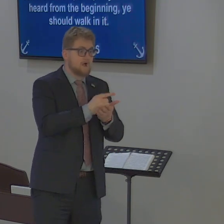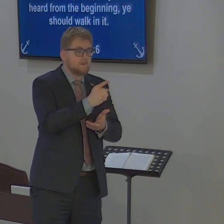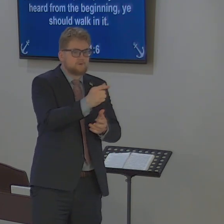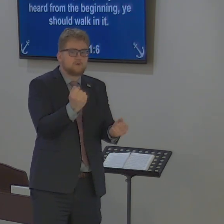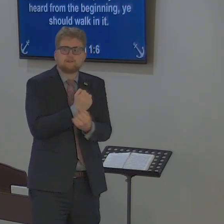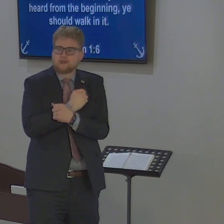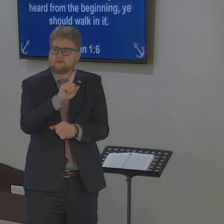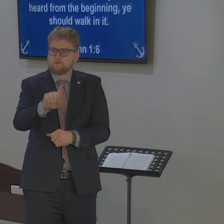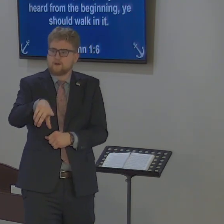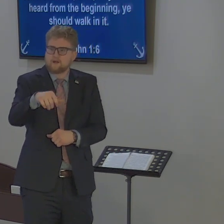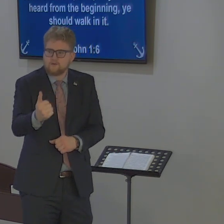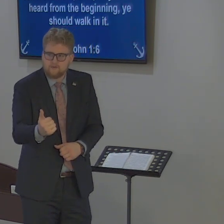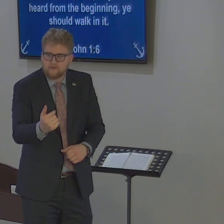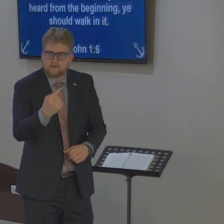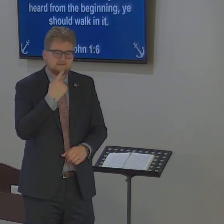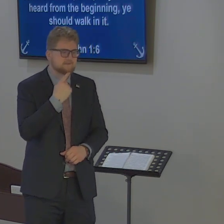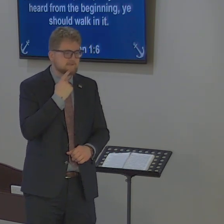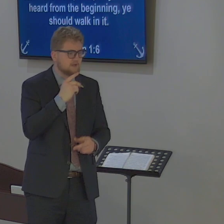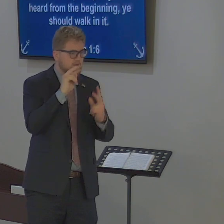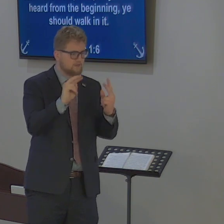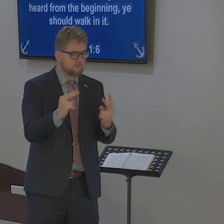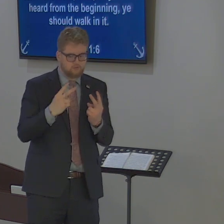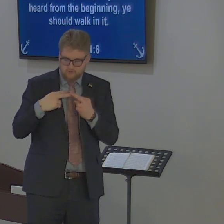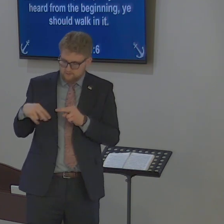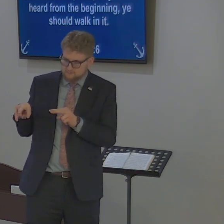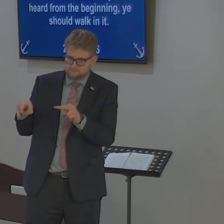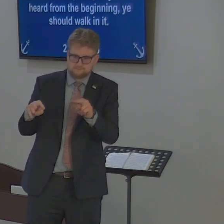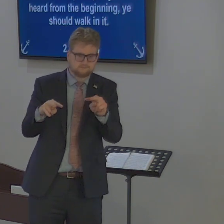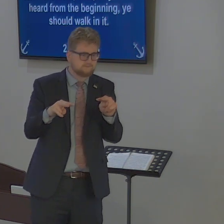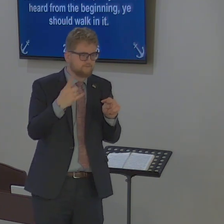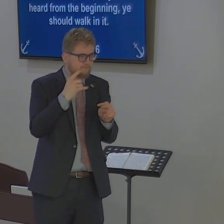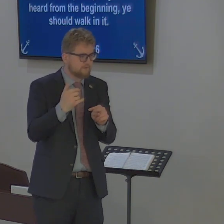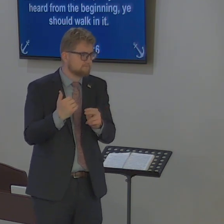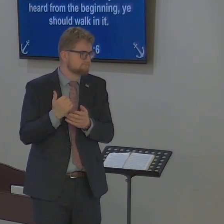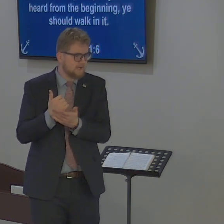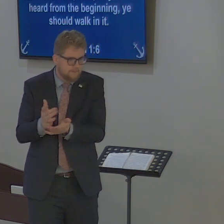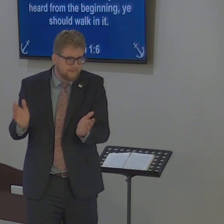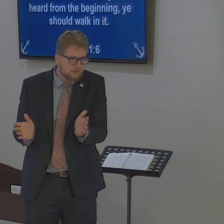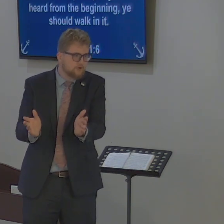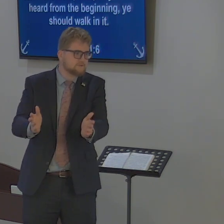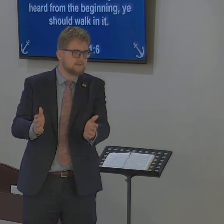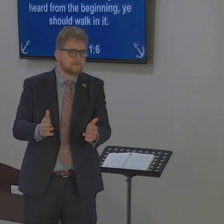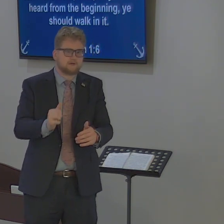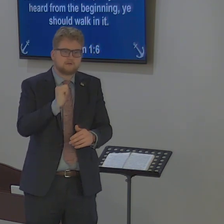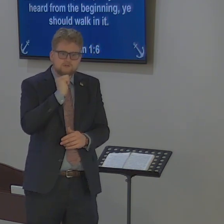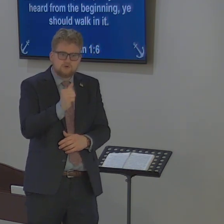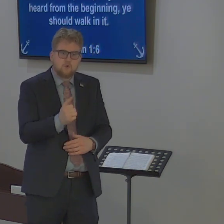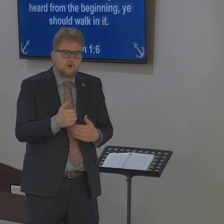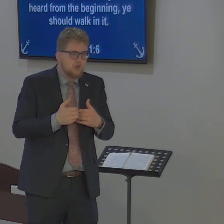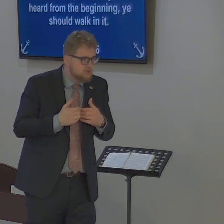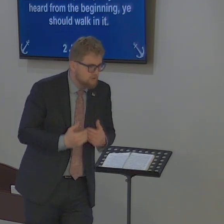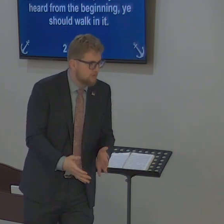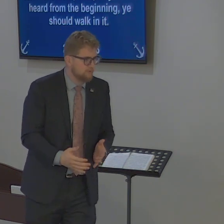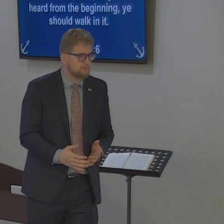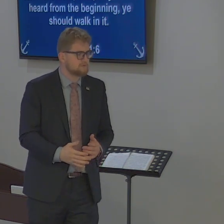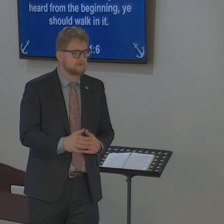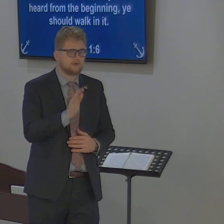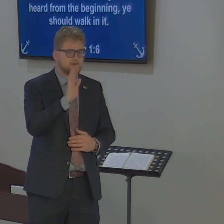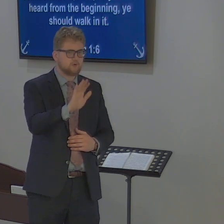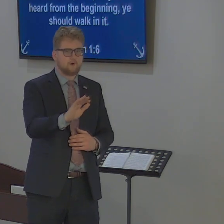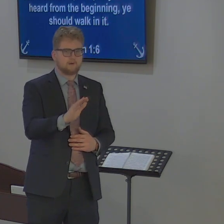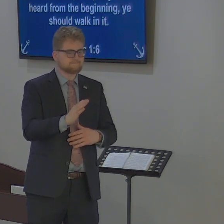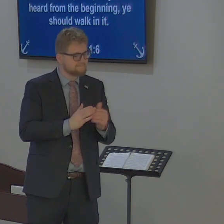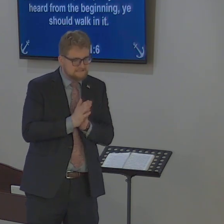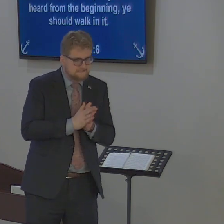said, look to yourselves. Look to yourselves that you lose not those things which we have wrought.